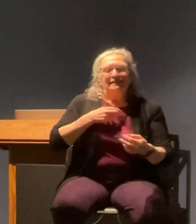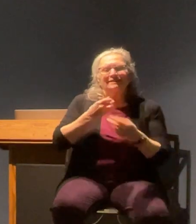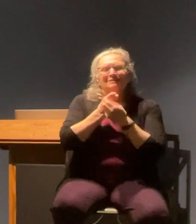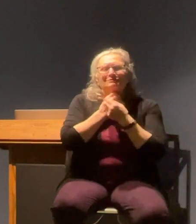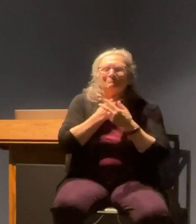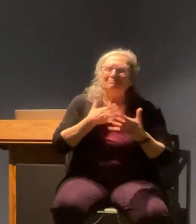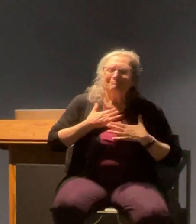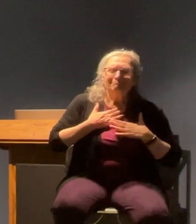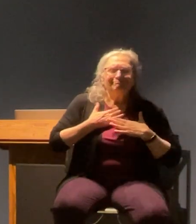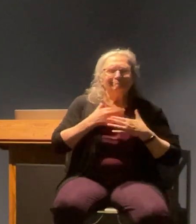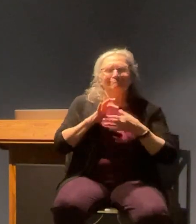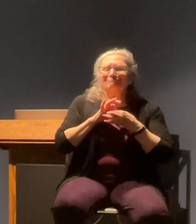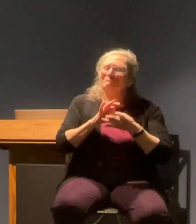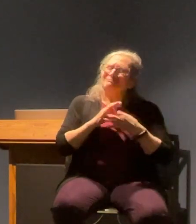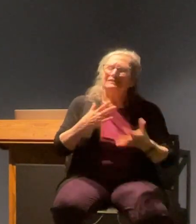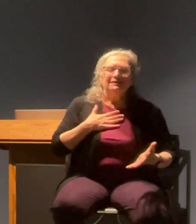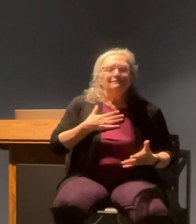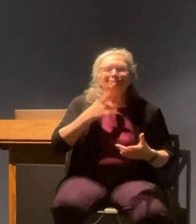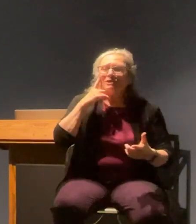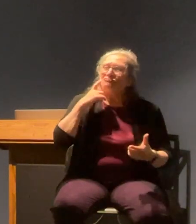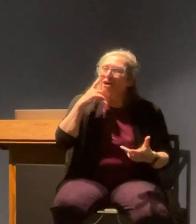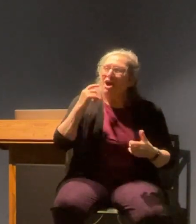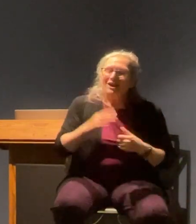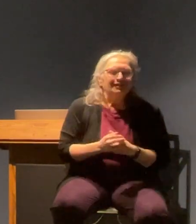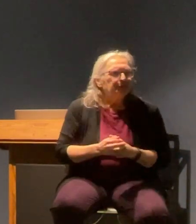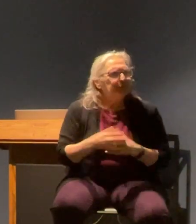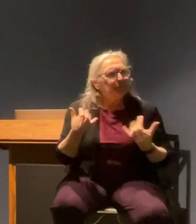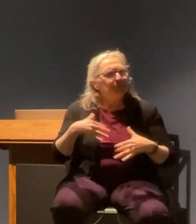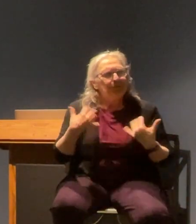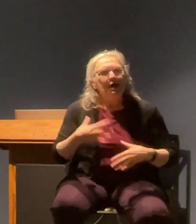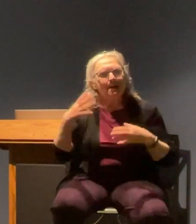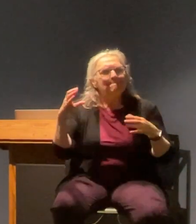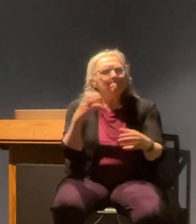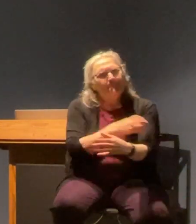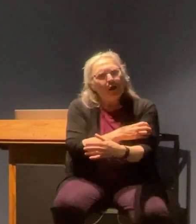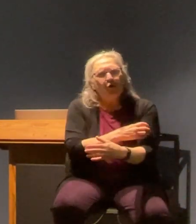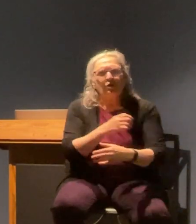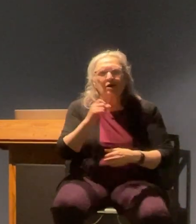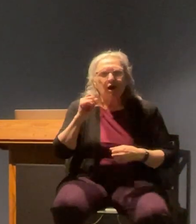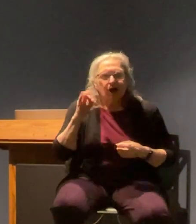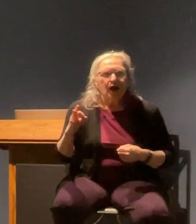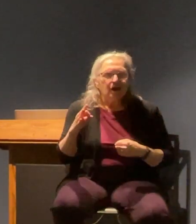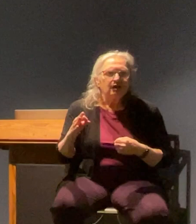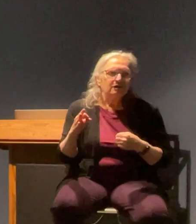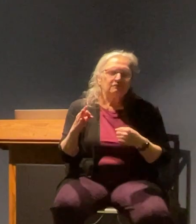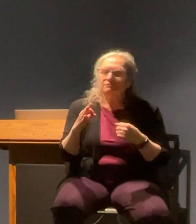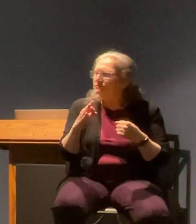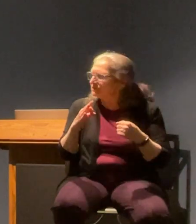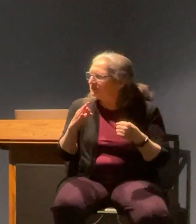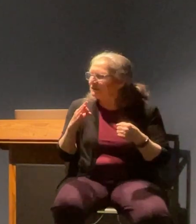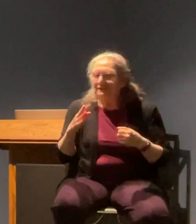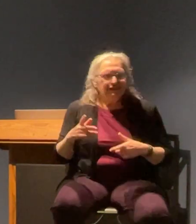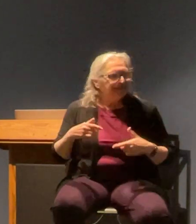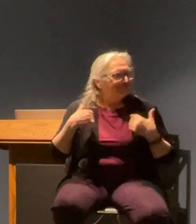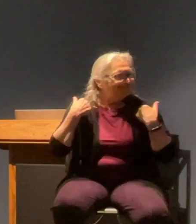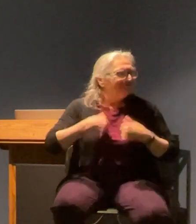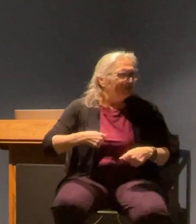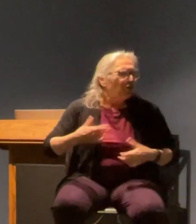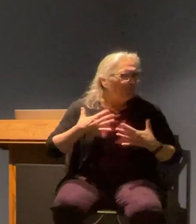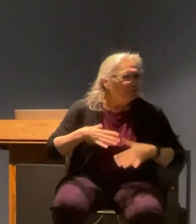understand. So one of the key things I would say that I learned was the power of lived experiences. It's a form of currency